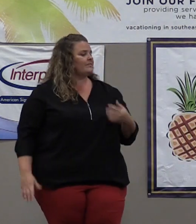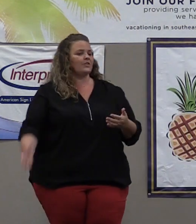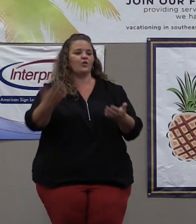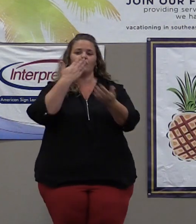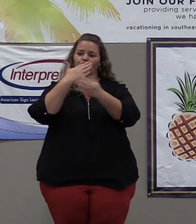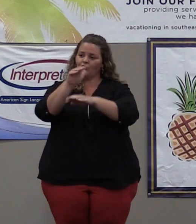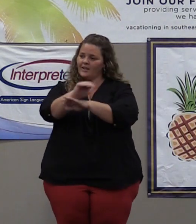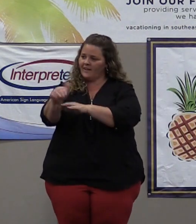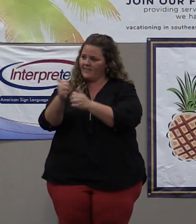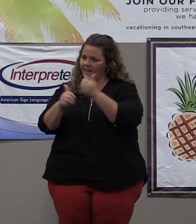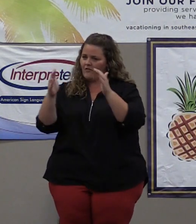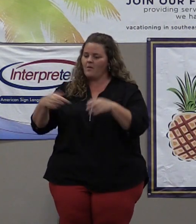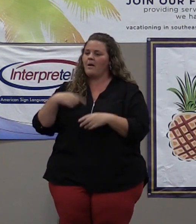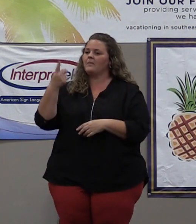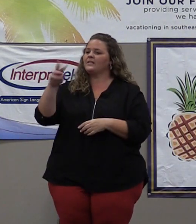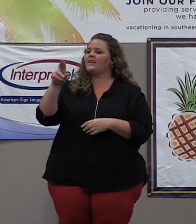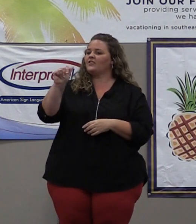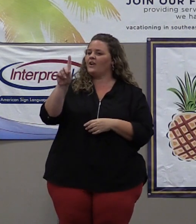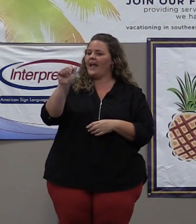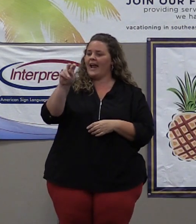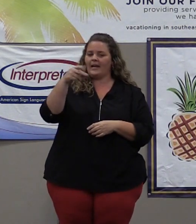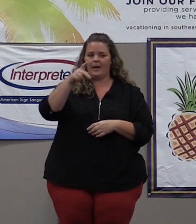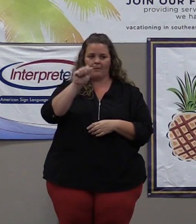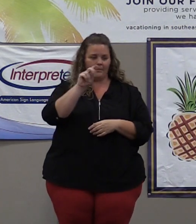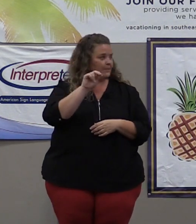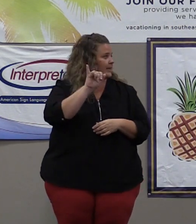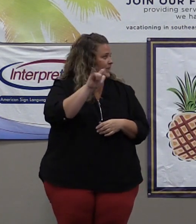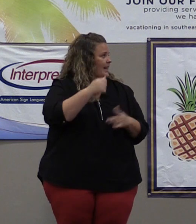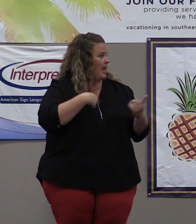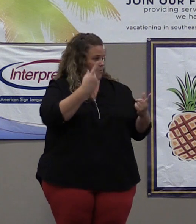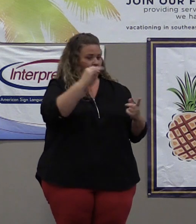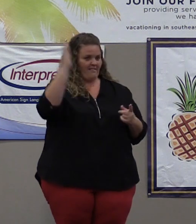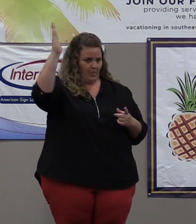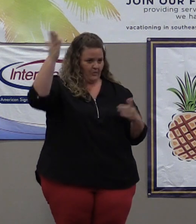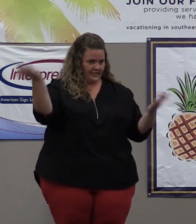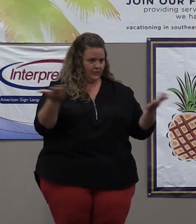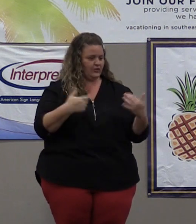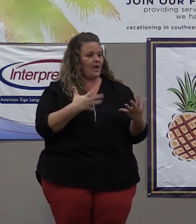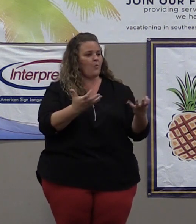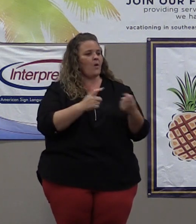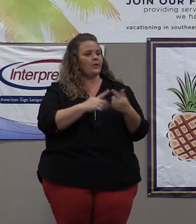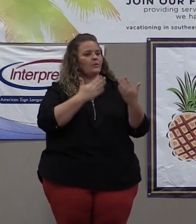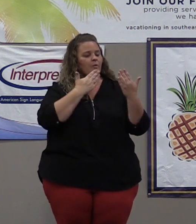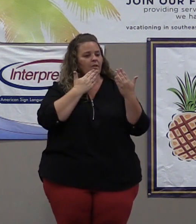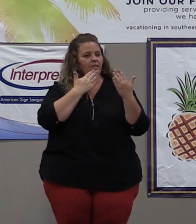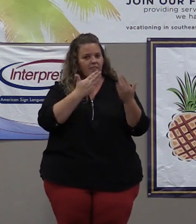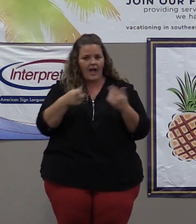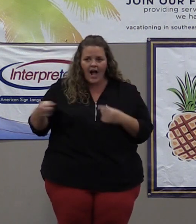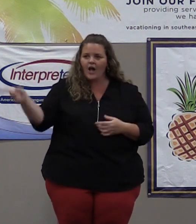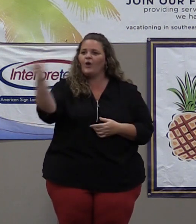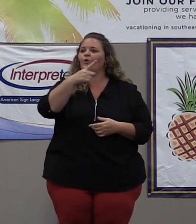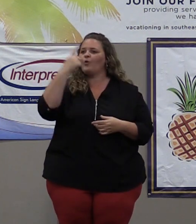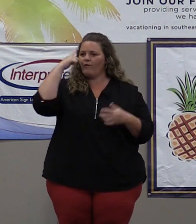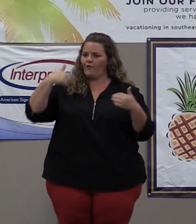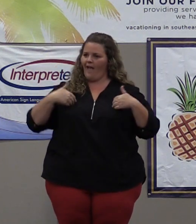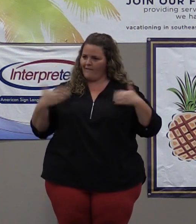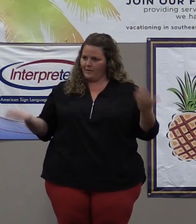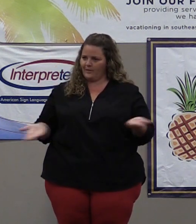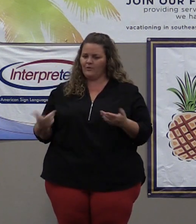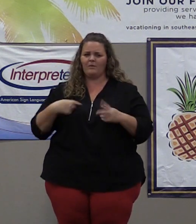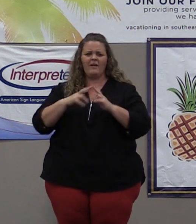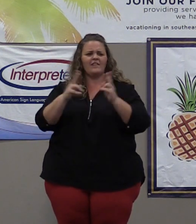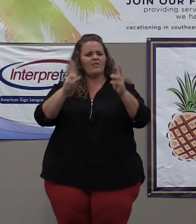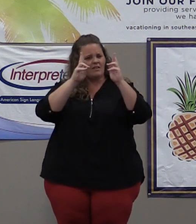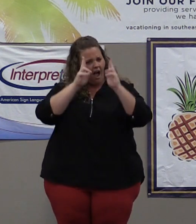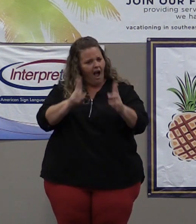Good evening, everybody. I'm Dr. Aidan Pania. I'm one of the presenters here, and I want to thank you folks for having me here. I'm very,